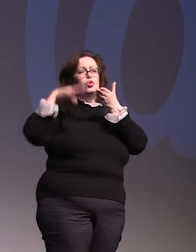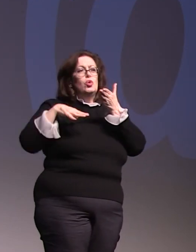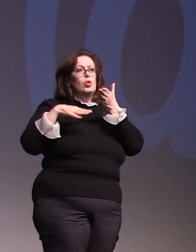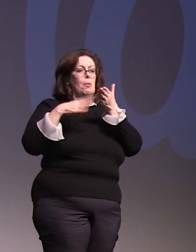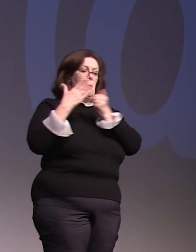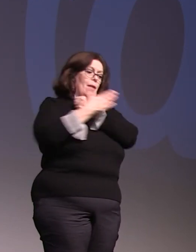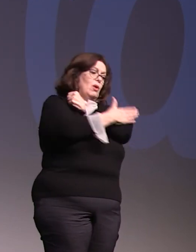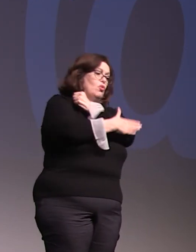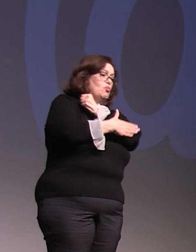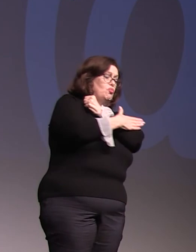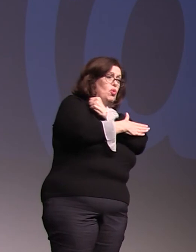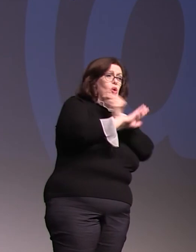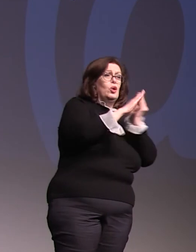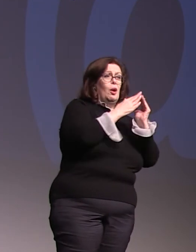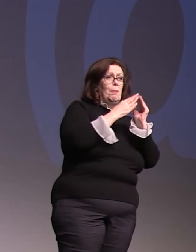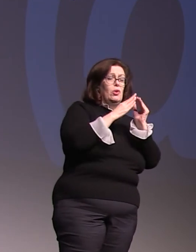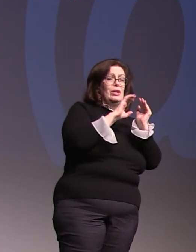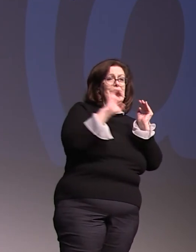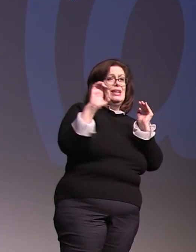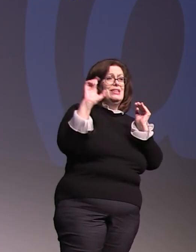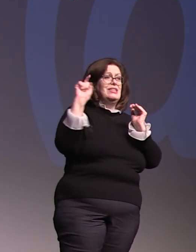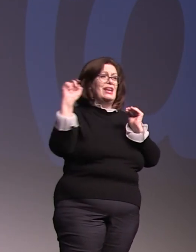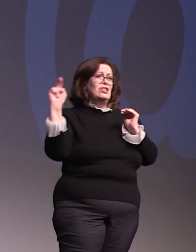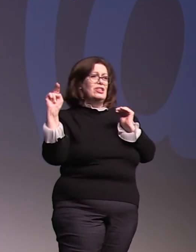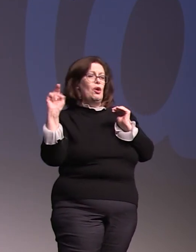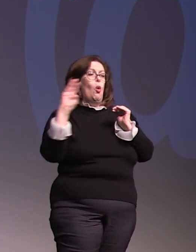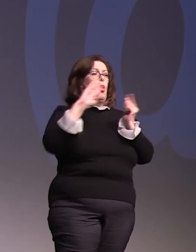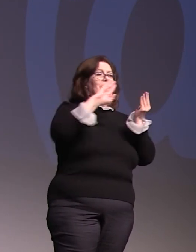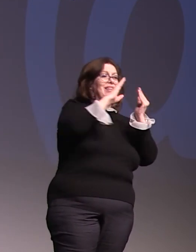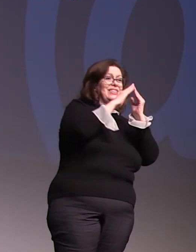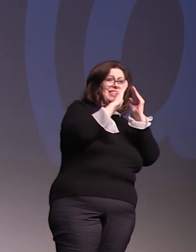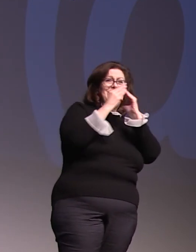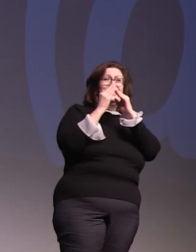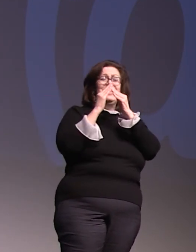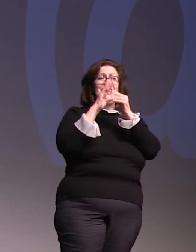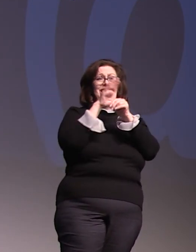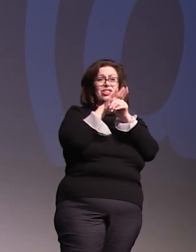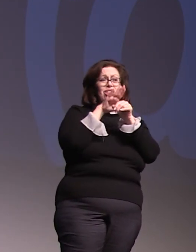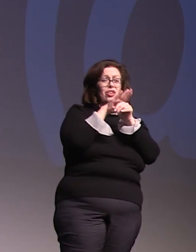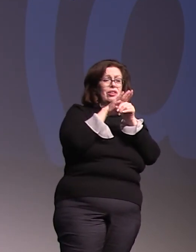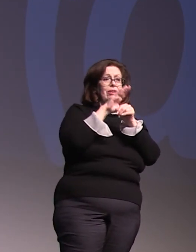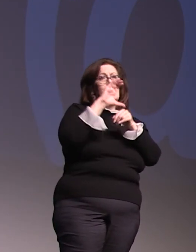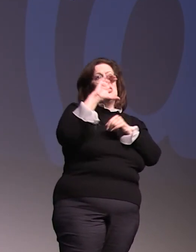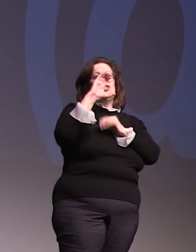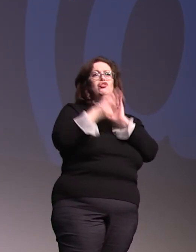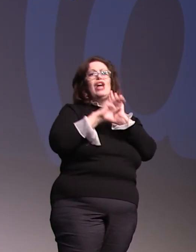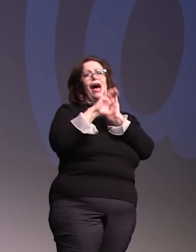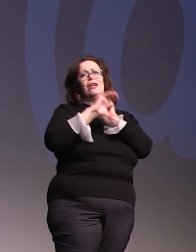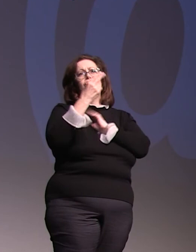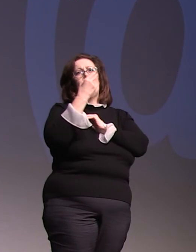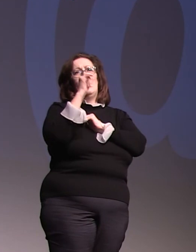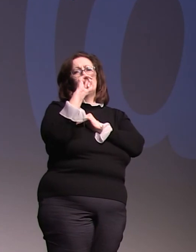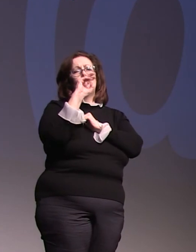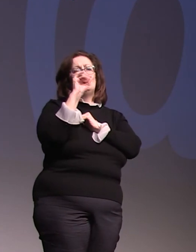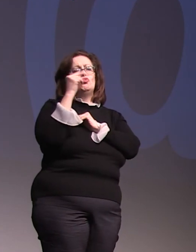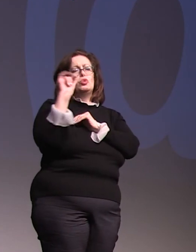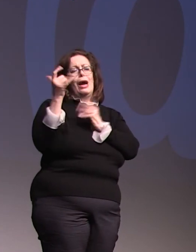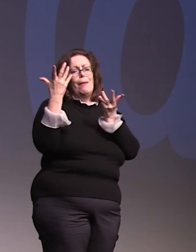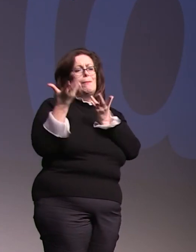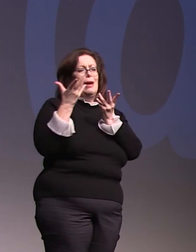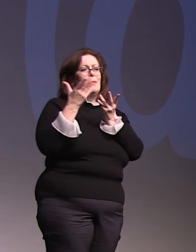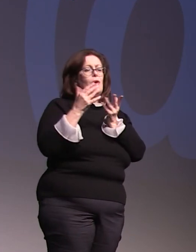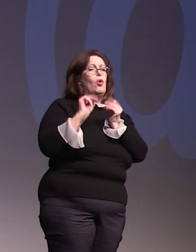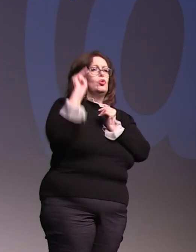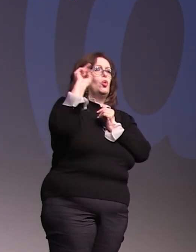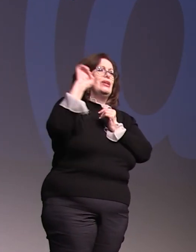in Northwest Tennessee, whether that is a student in a city district in, let's say, Chattanooga, whether that is a student here in Northeast